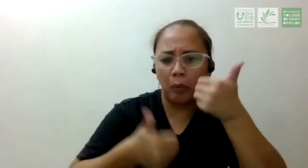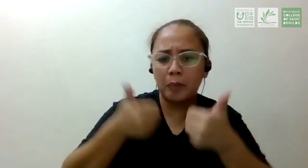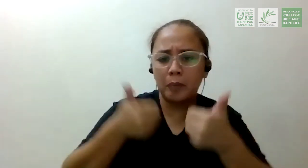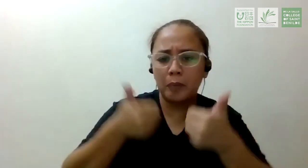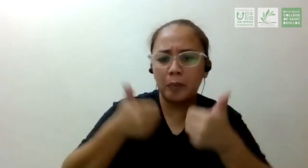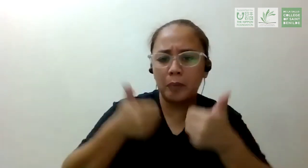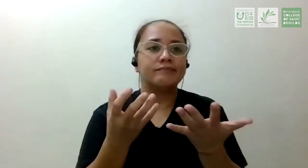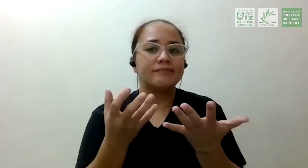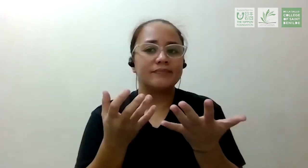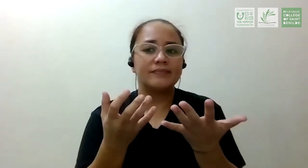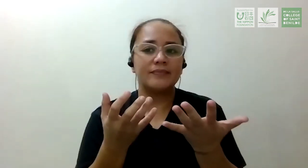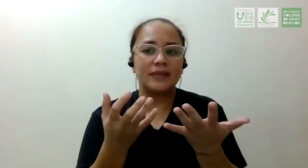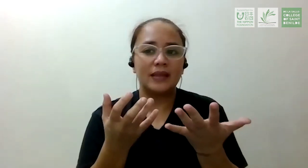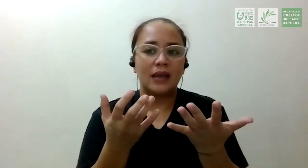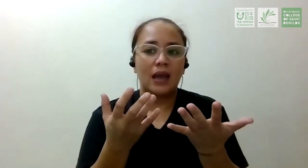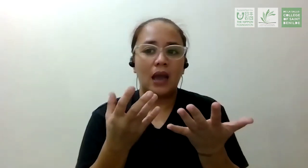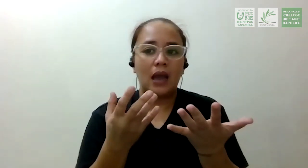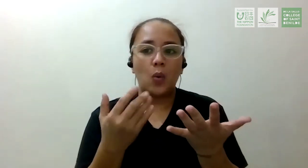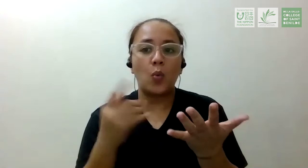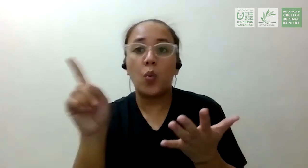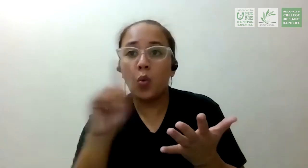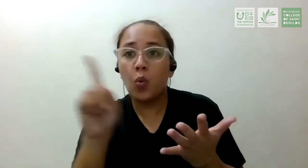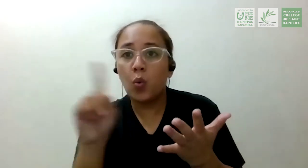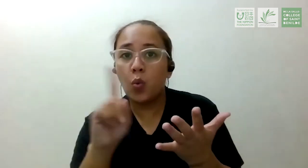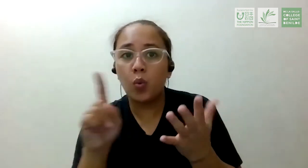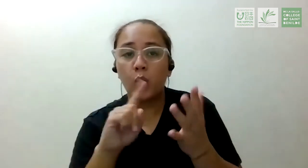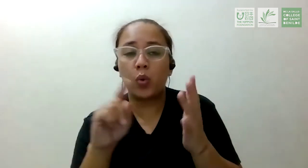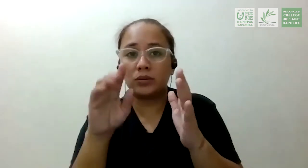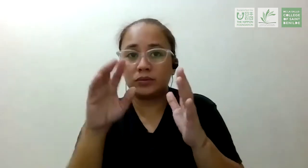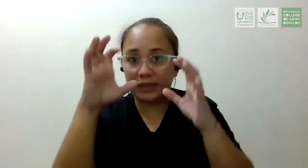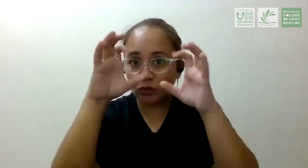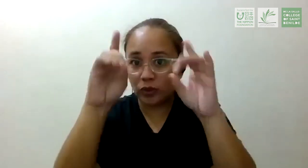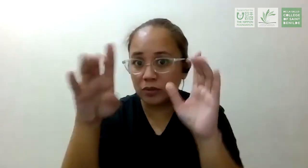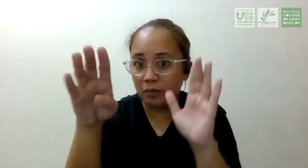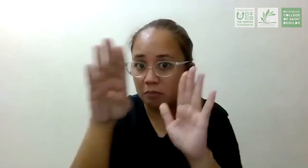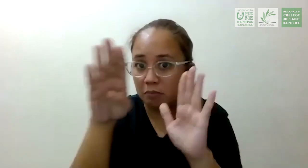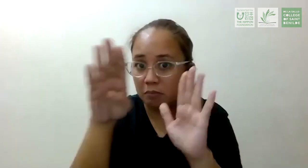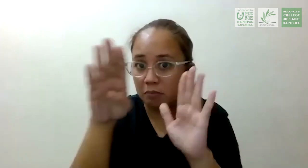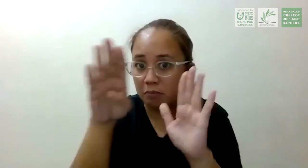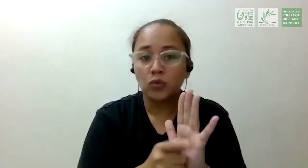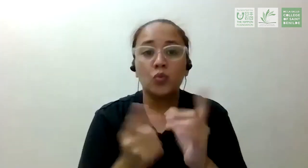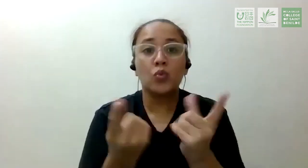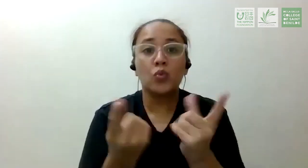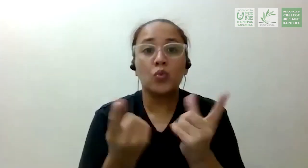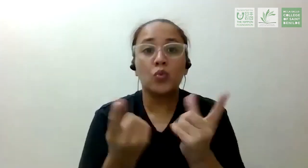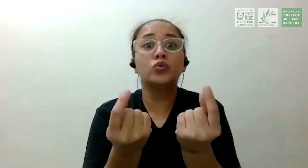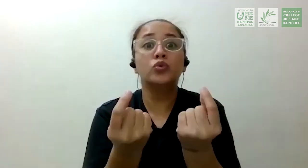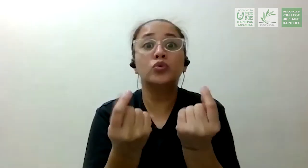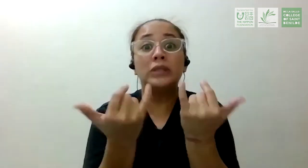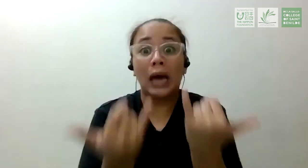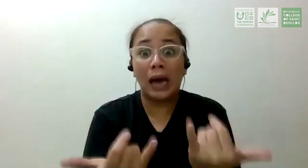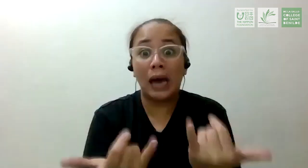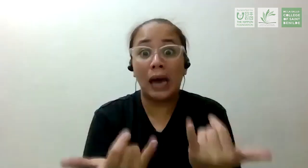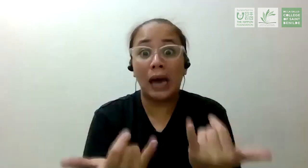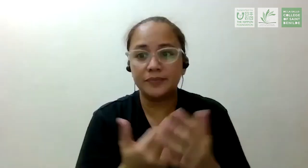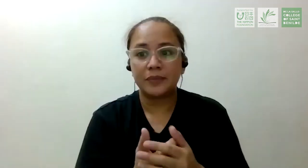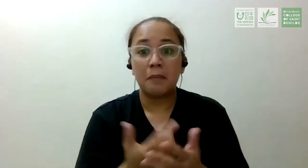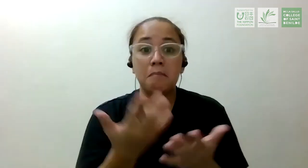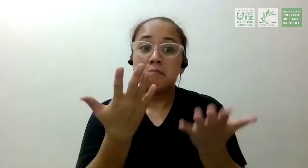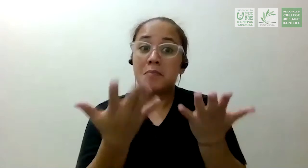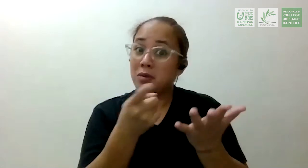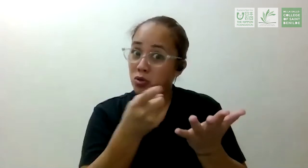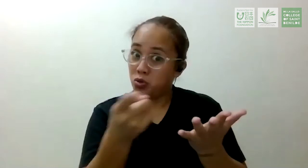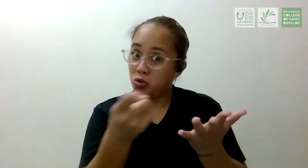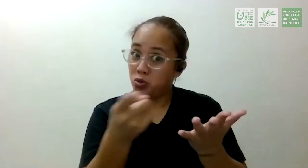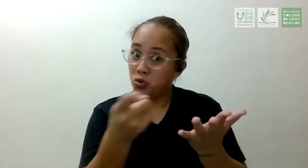And what her educational background is, what she's doing now. I think you'll be interested